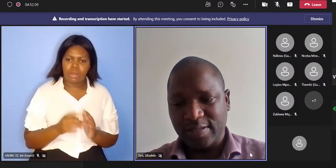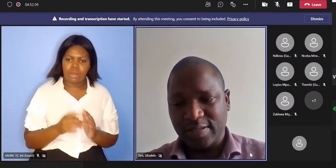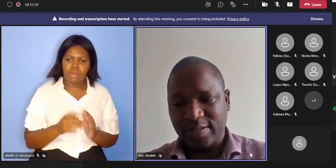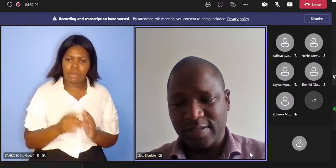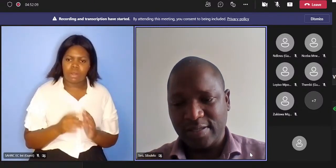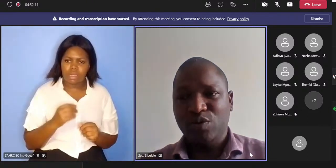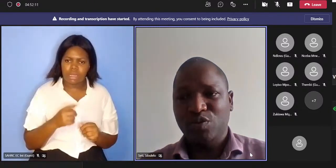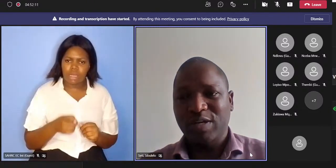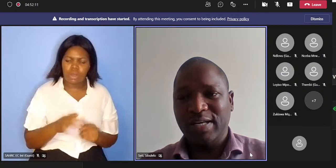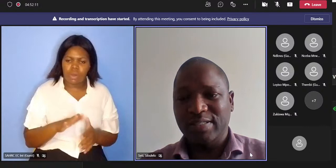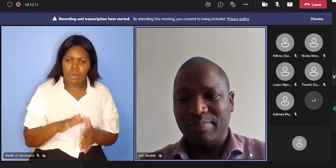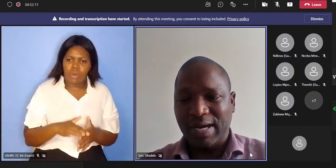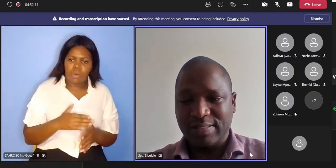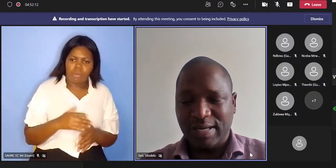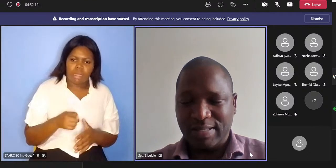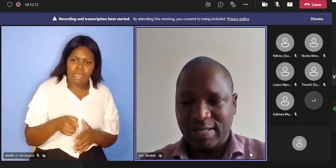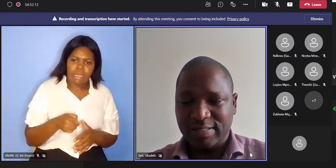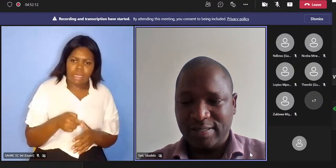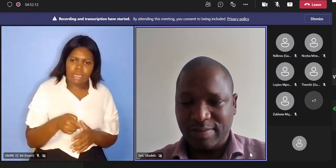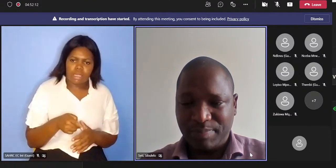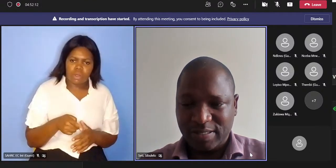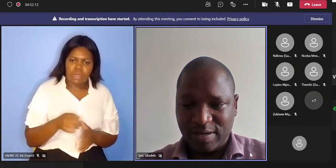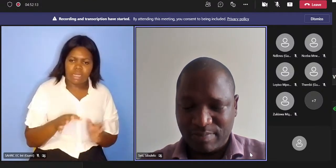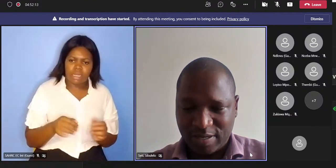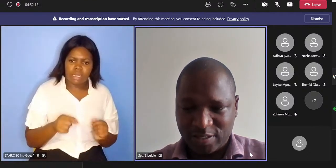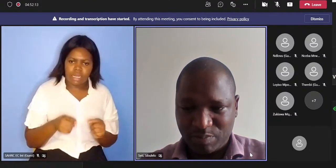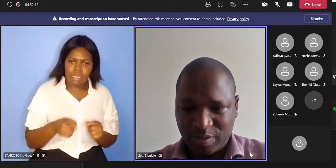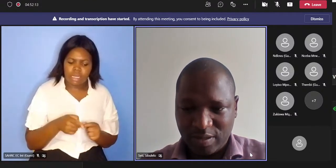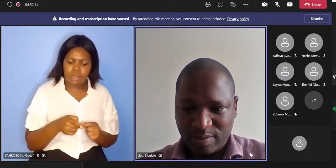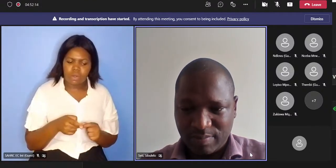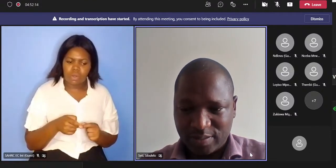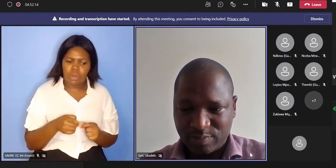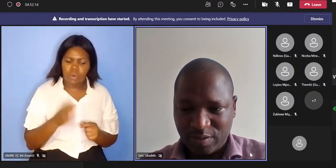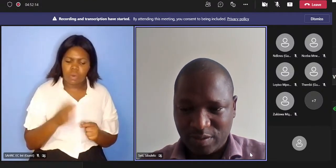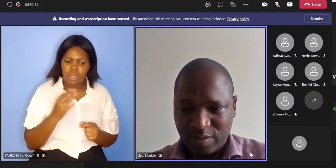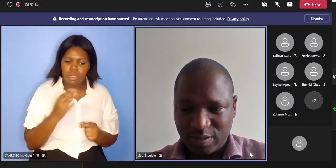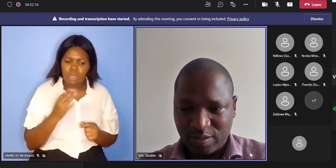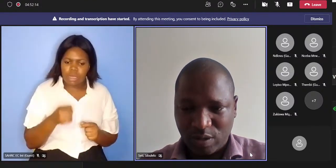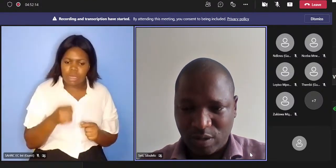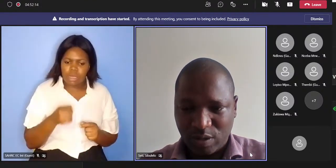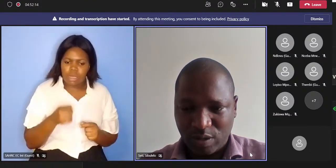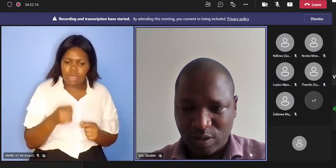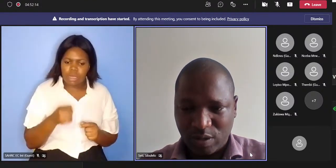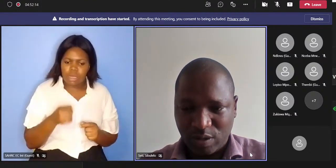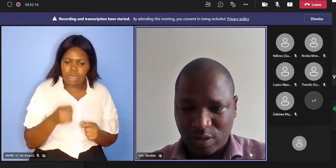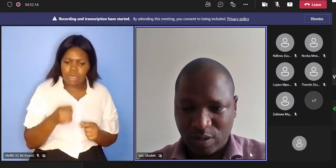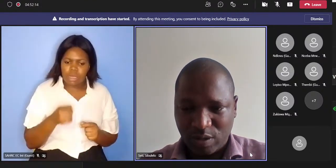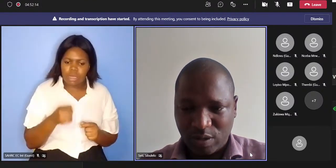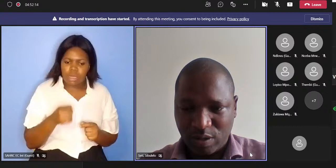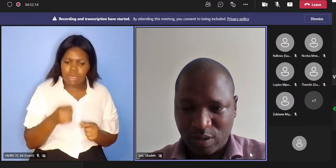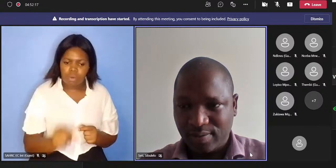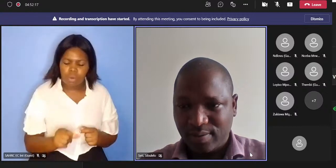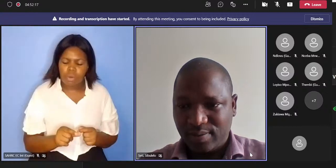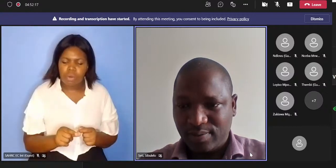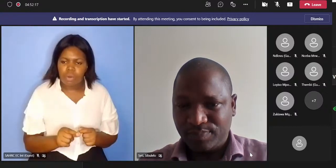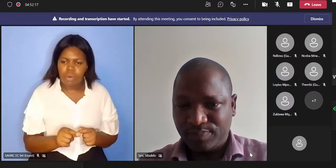the constitutional demands are that the person must be, so I beg your pardon,